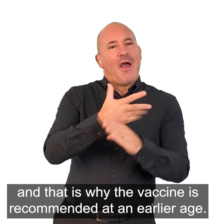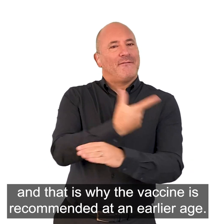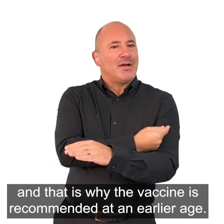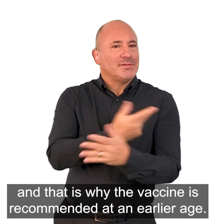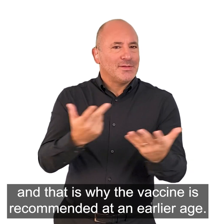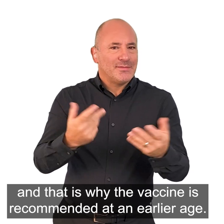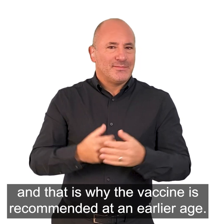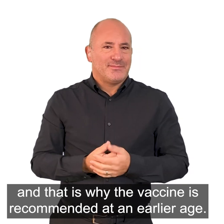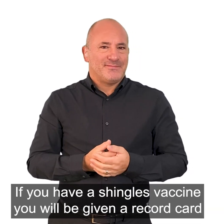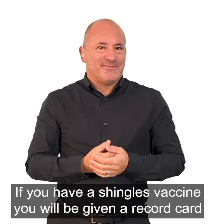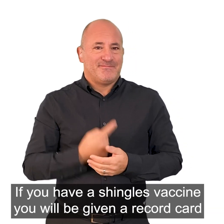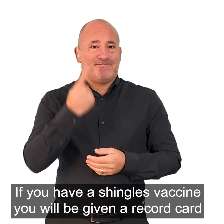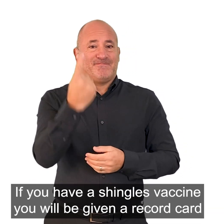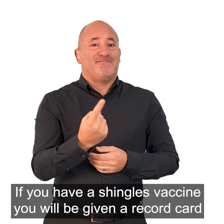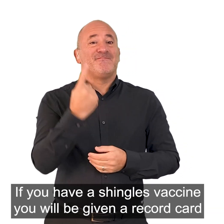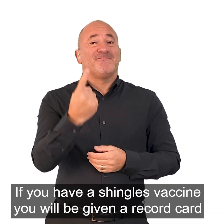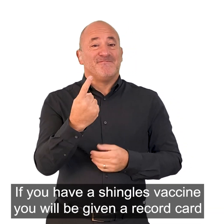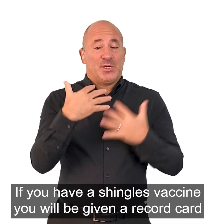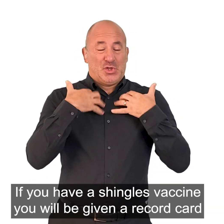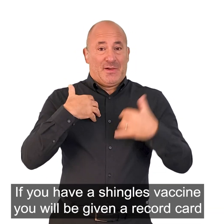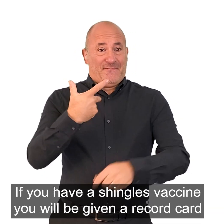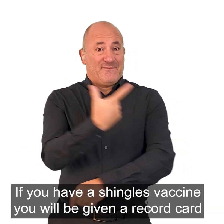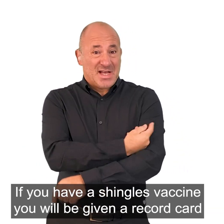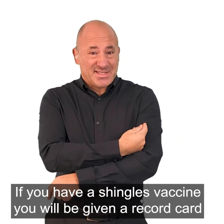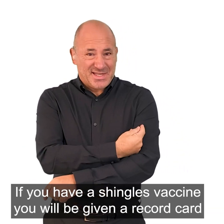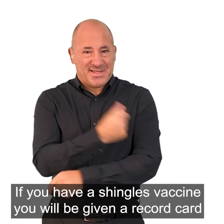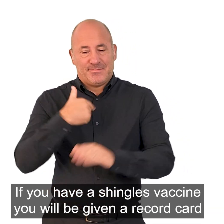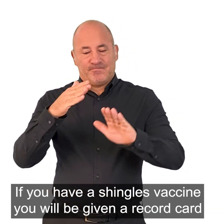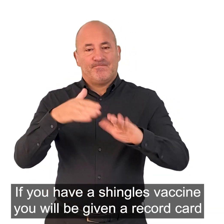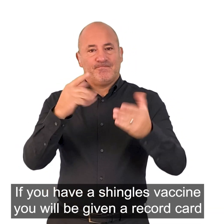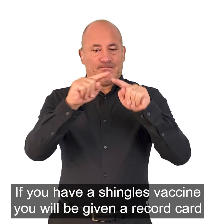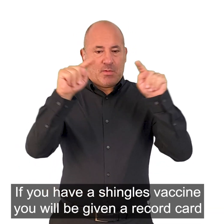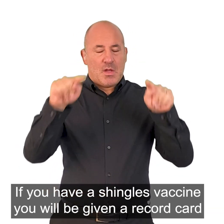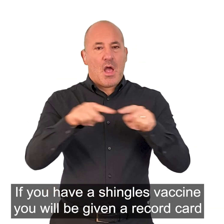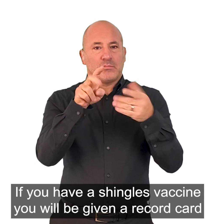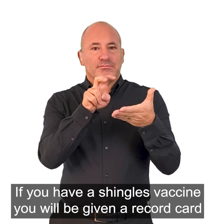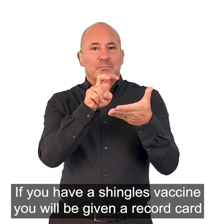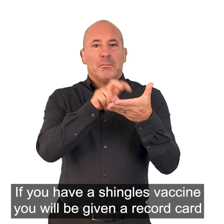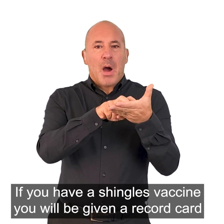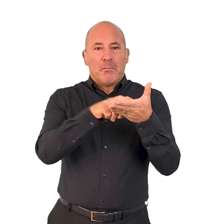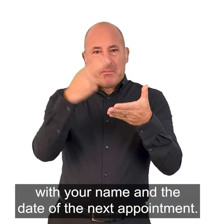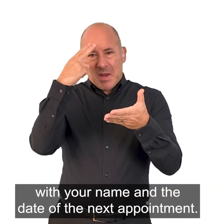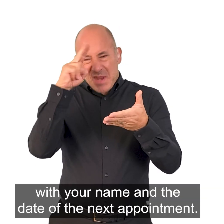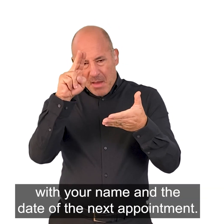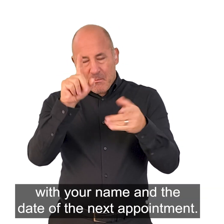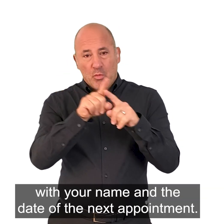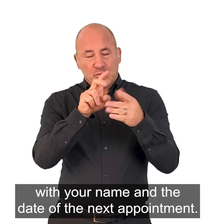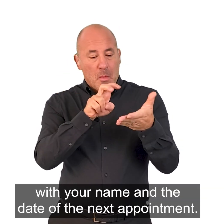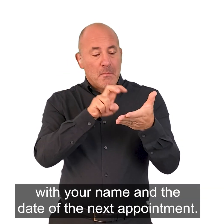earlier age. If you have a shingles vaccine, you will be given a record card with your name and the